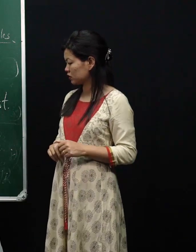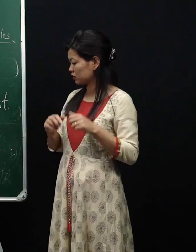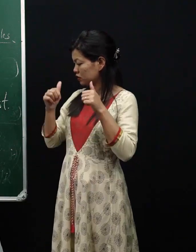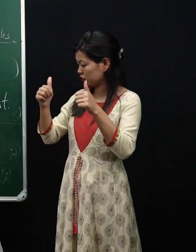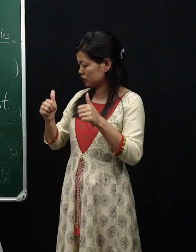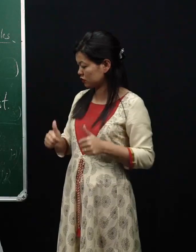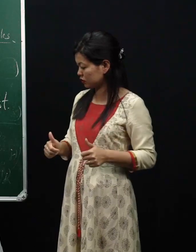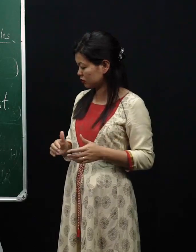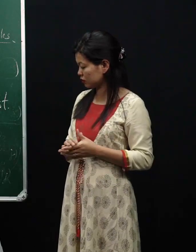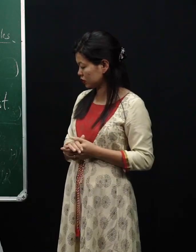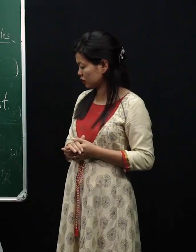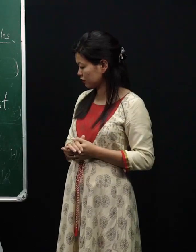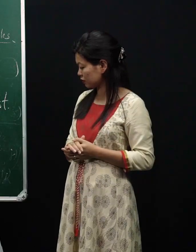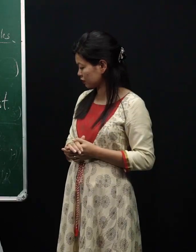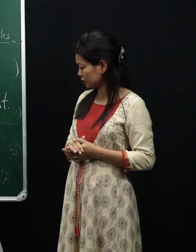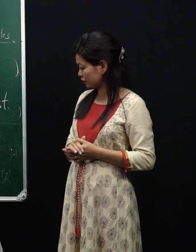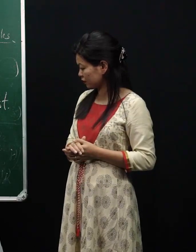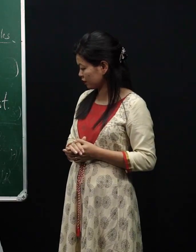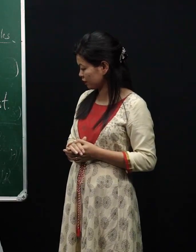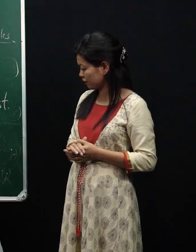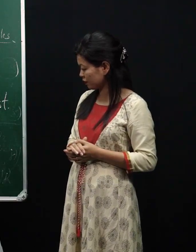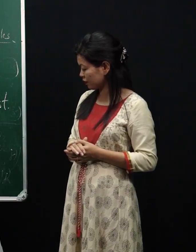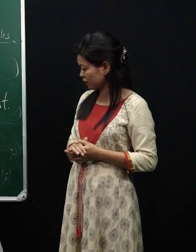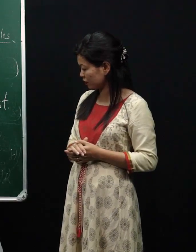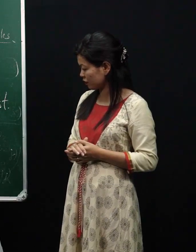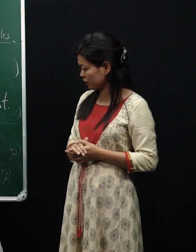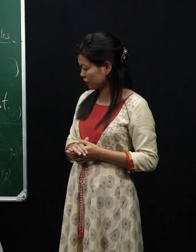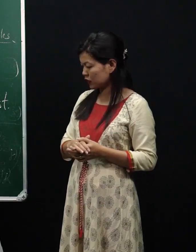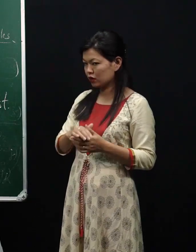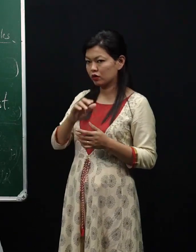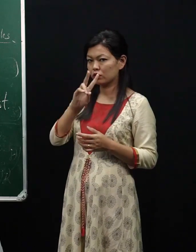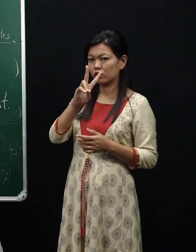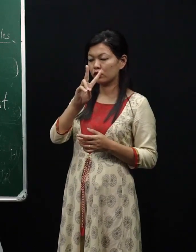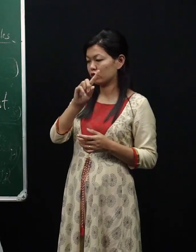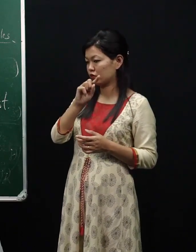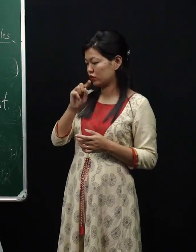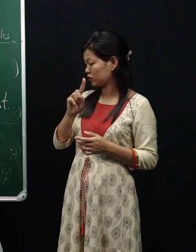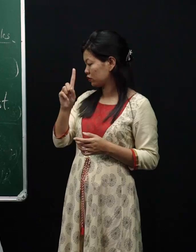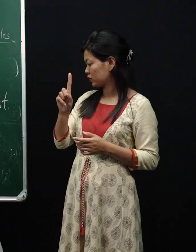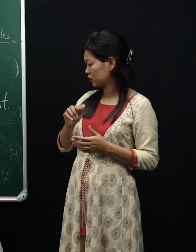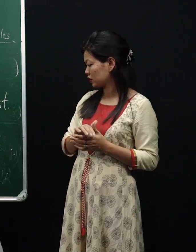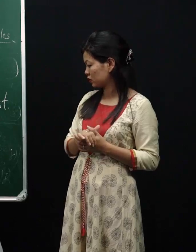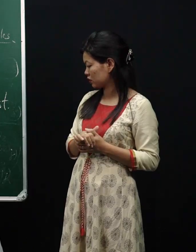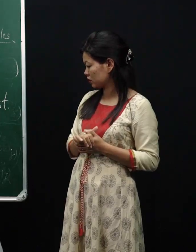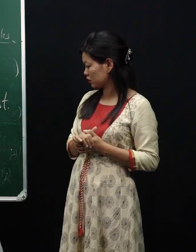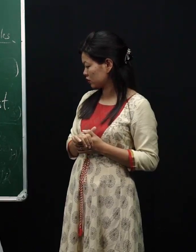be 2, 1, right? 2, 1, 2, 8. Clear?